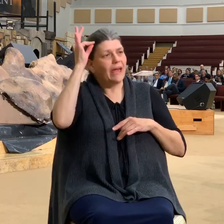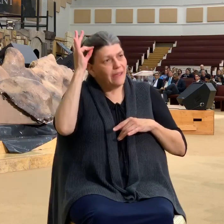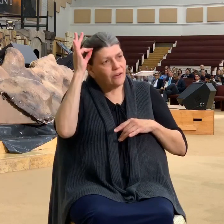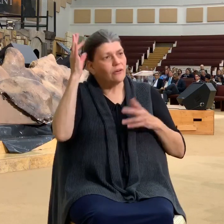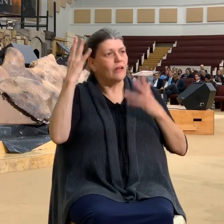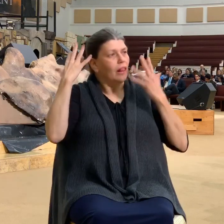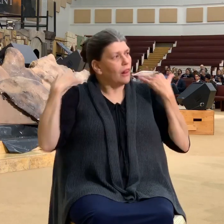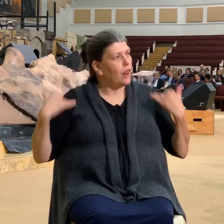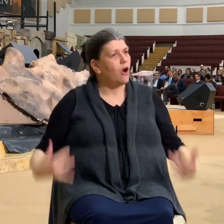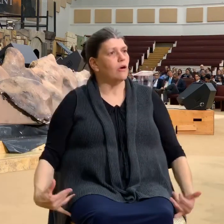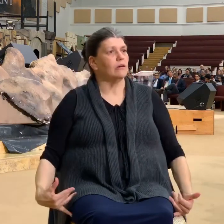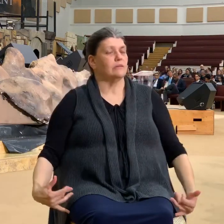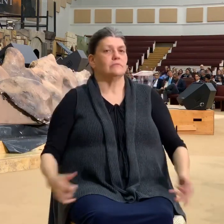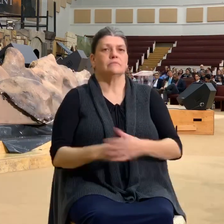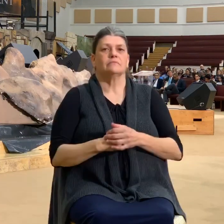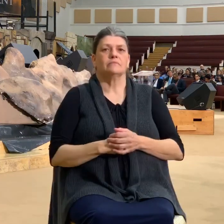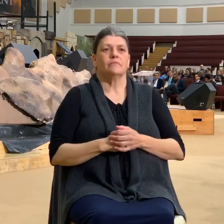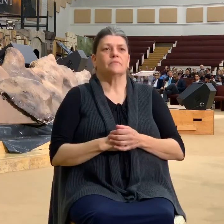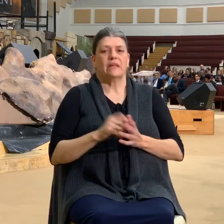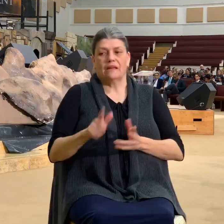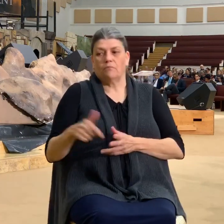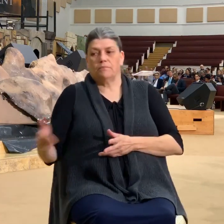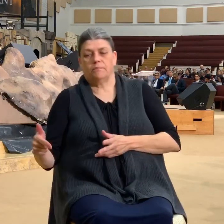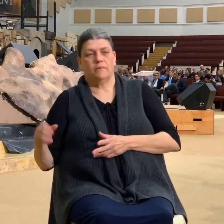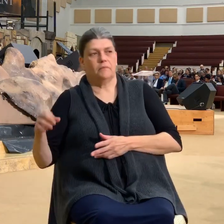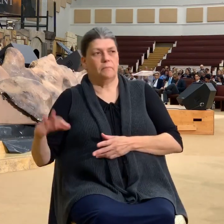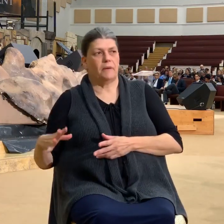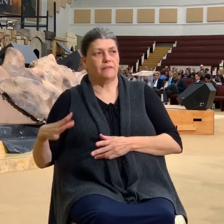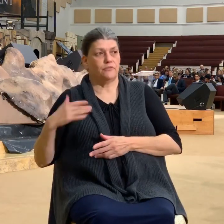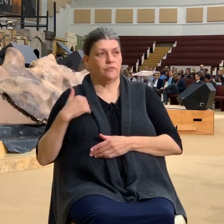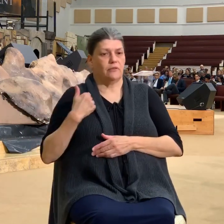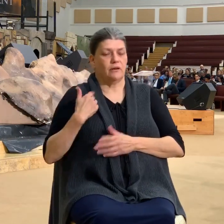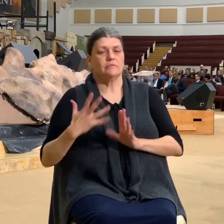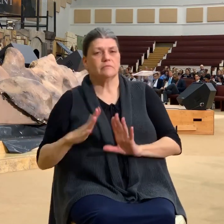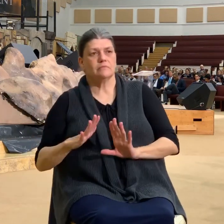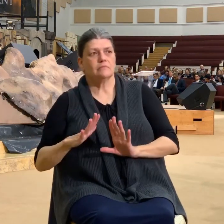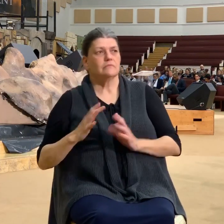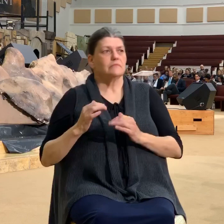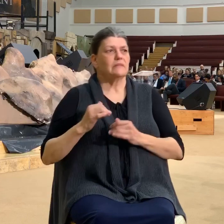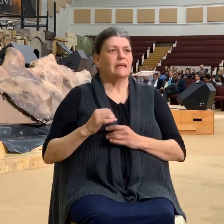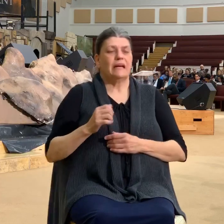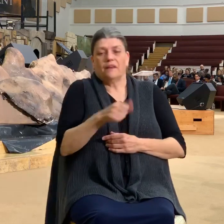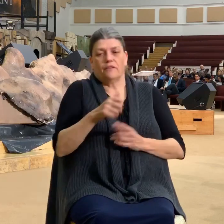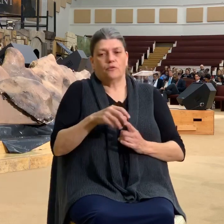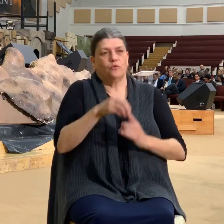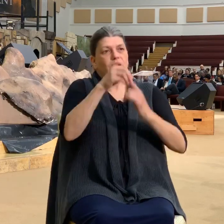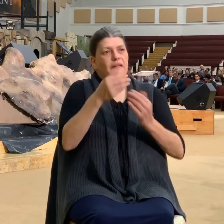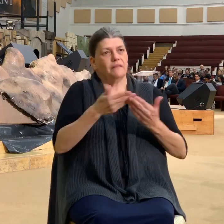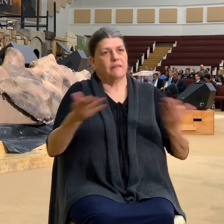pass it over to Pastor and Bishop Young, one of the things that's unique to me also is this.